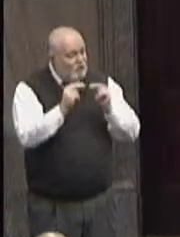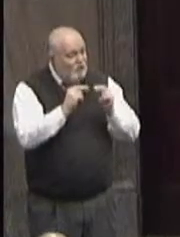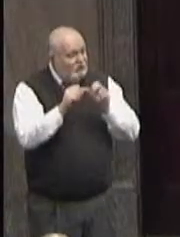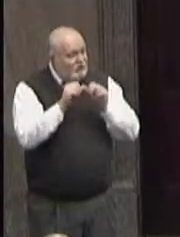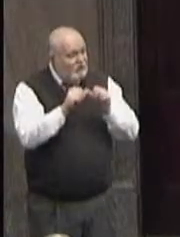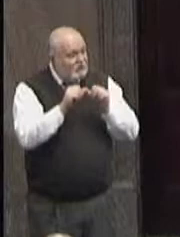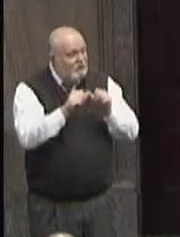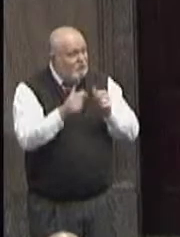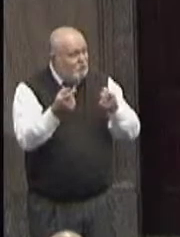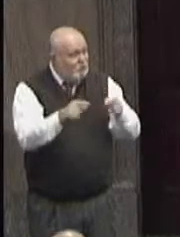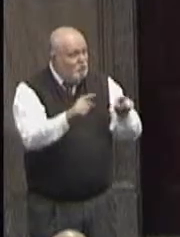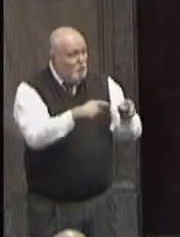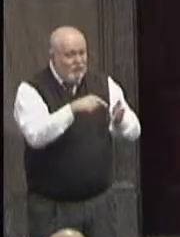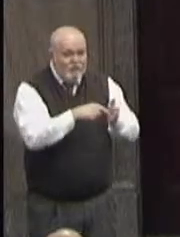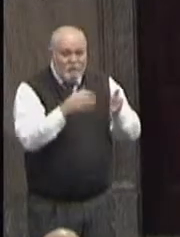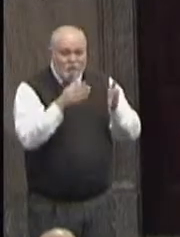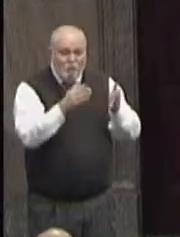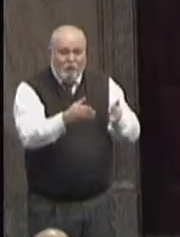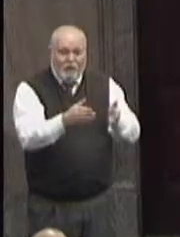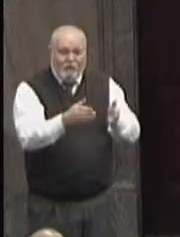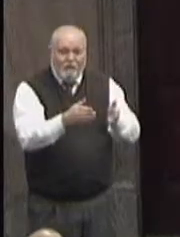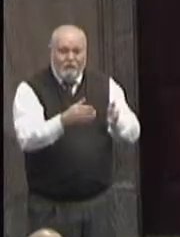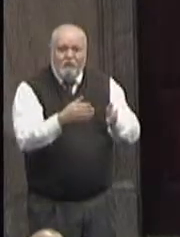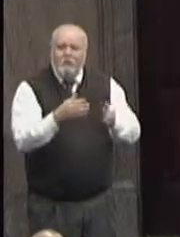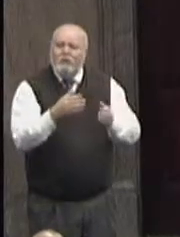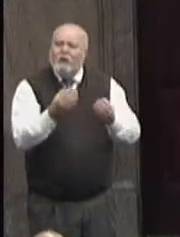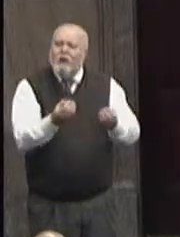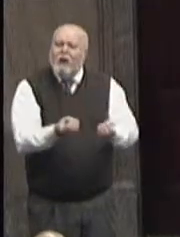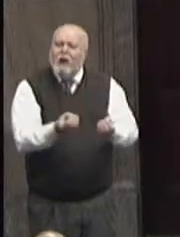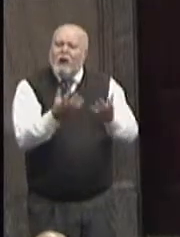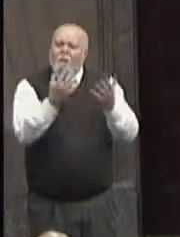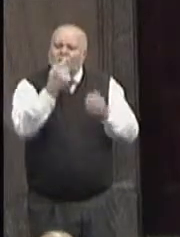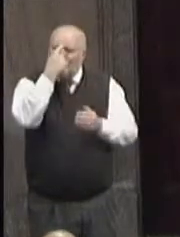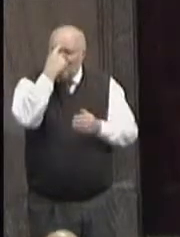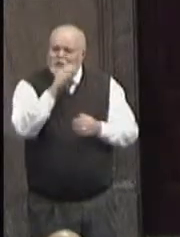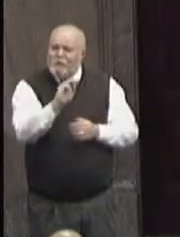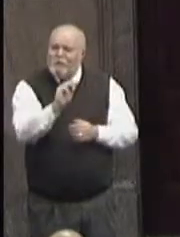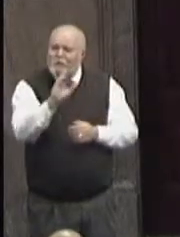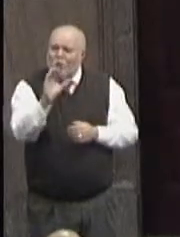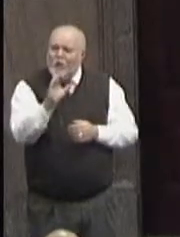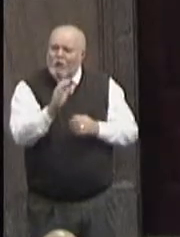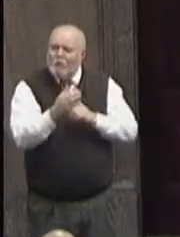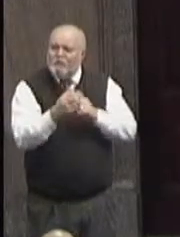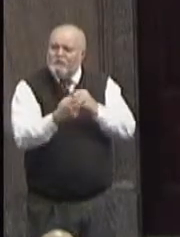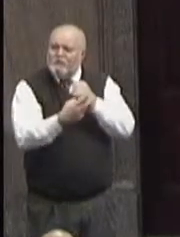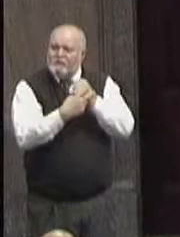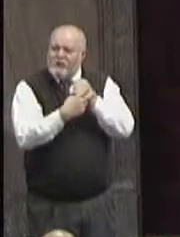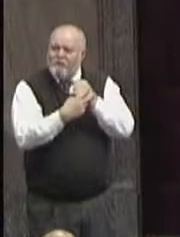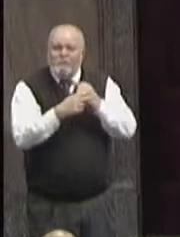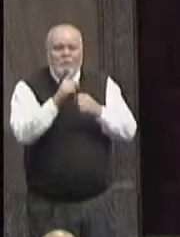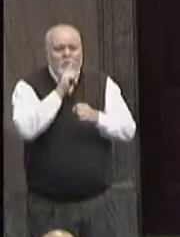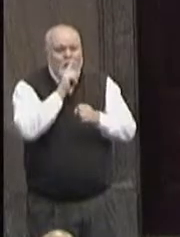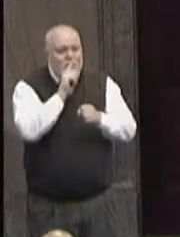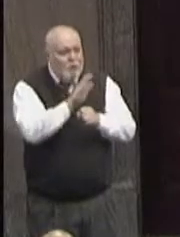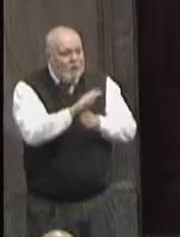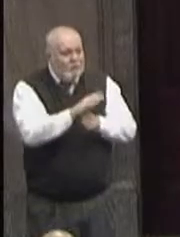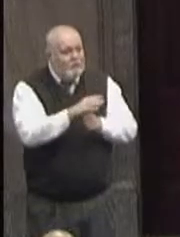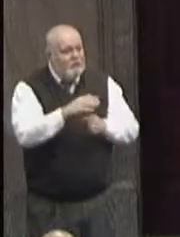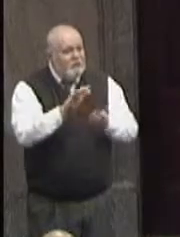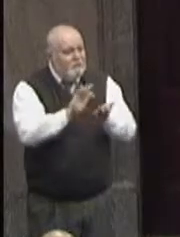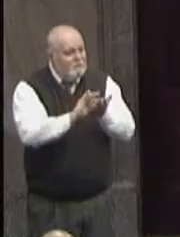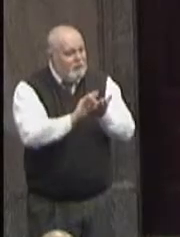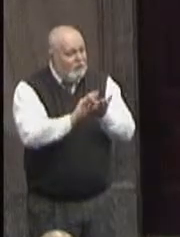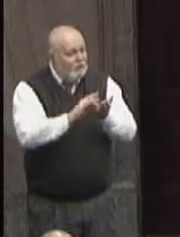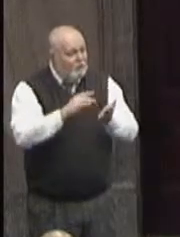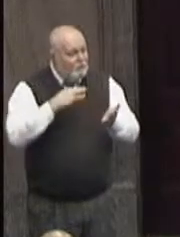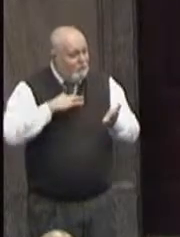way. Over the years, how much do you think Monroe County saved by promising that medical benefits would remain